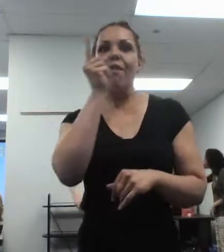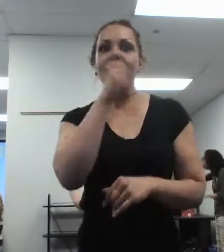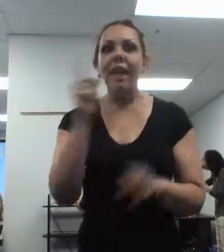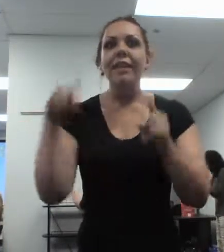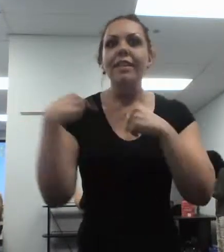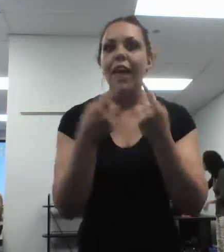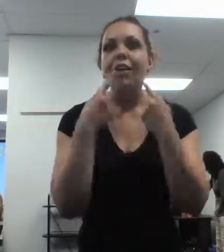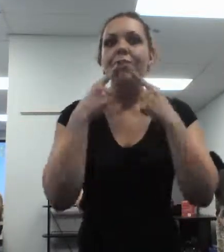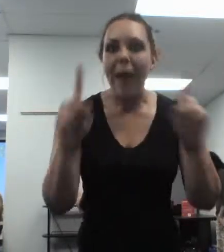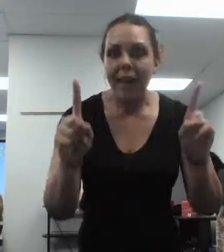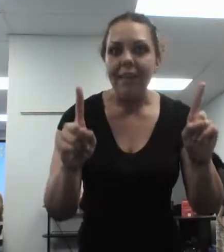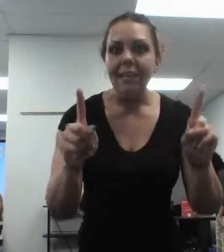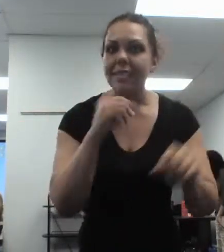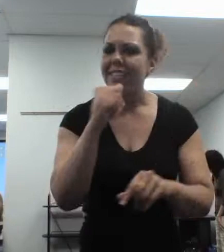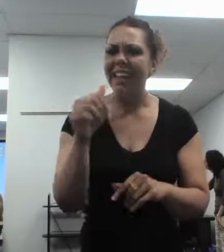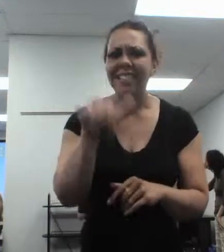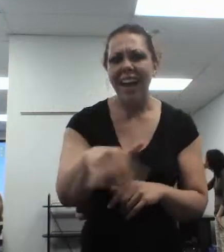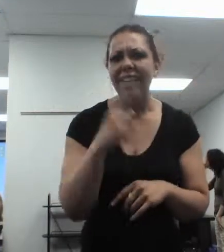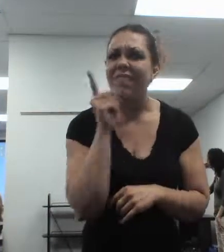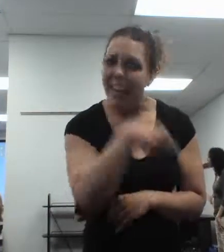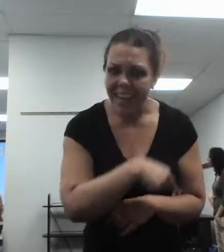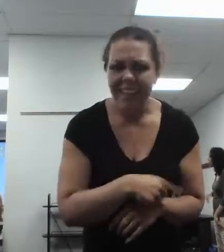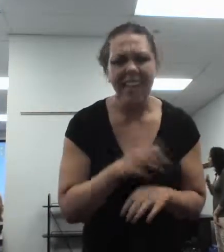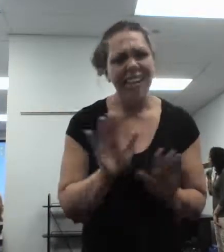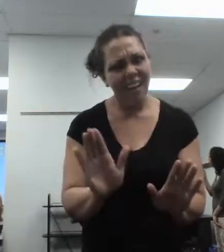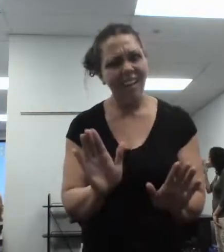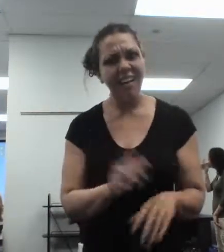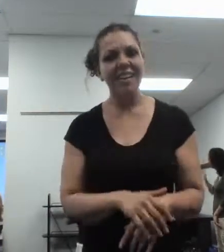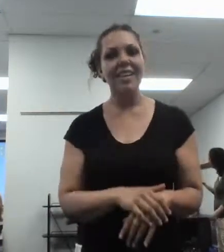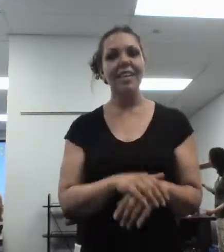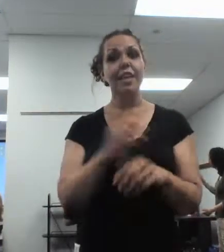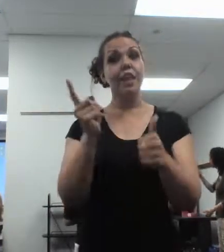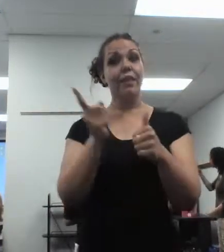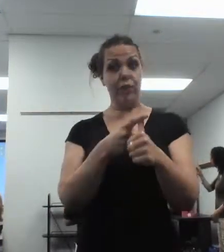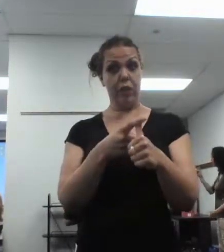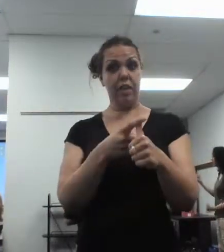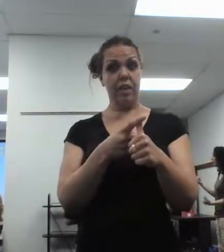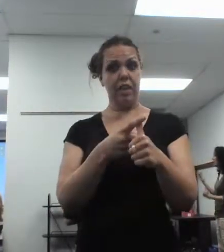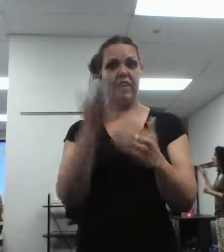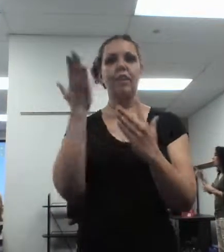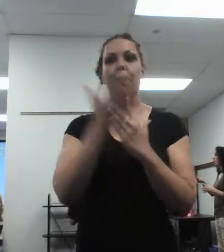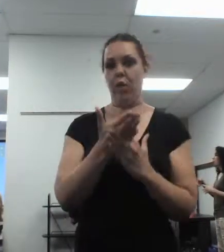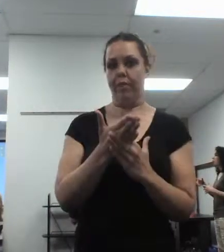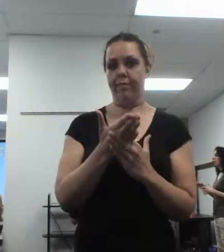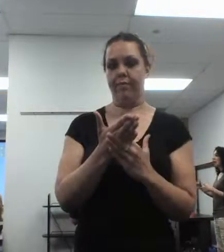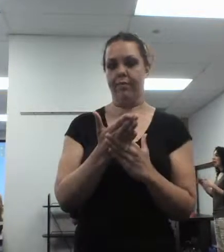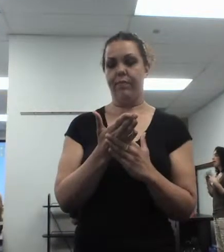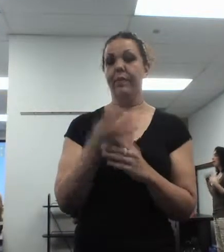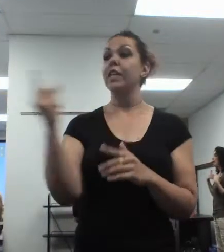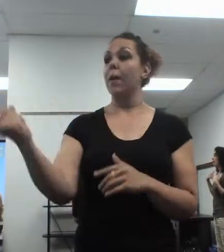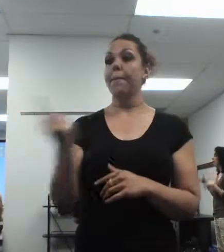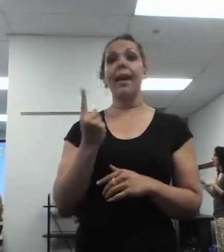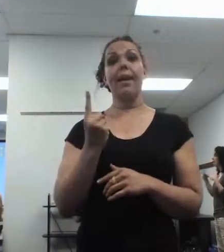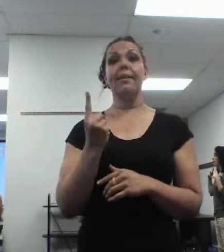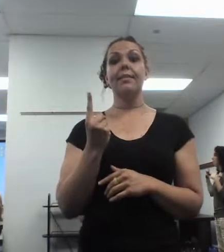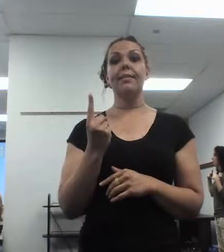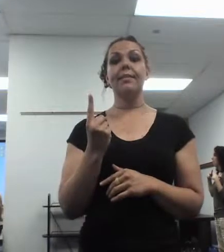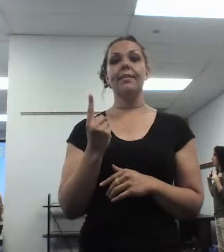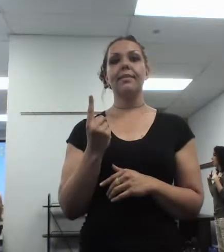not thanking it yet. Alright, the first thing I'm going to do, we're going to take a break. When we come back, I'm going to partner you